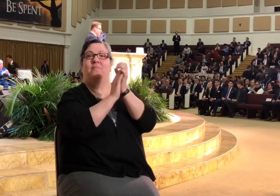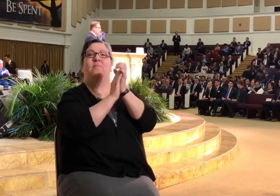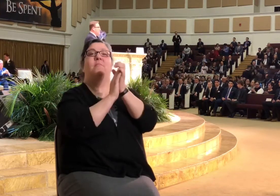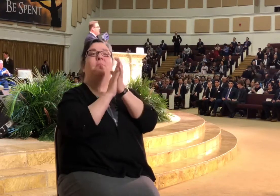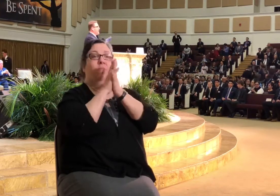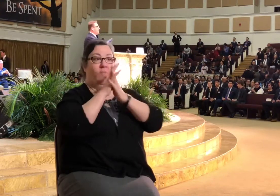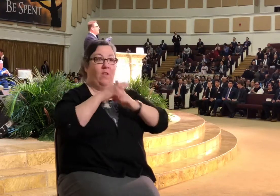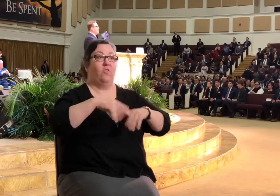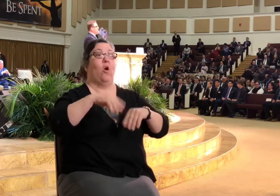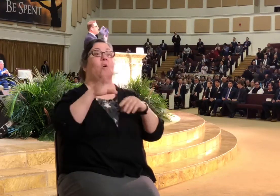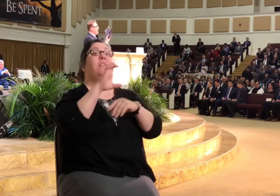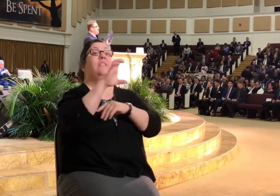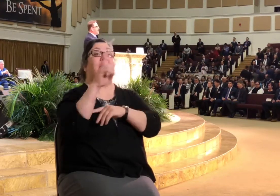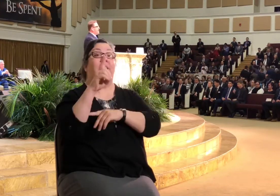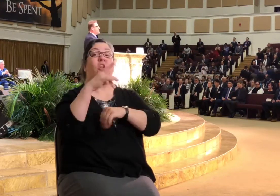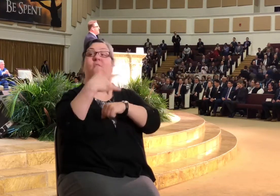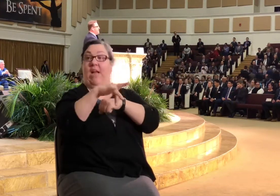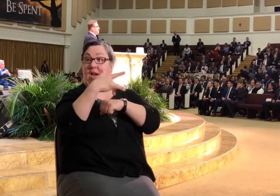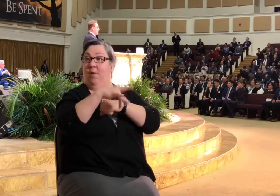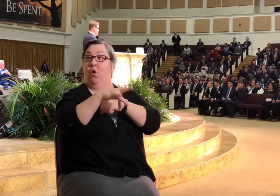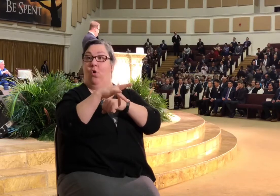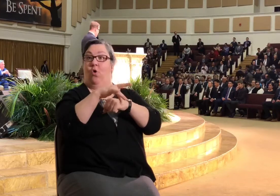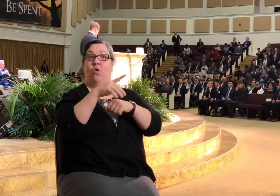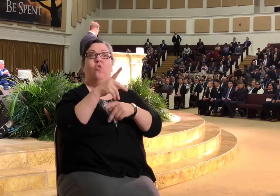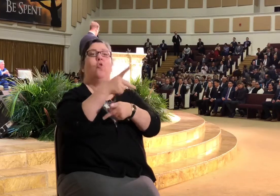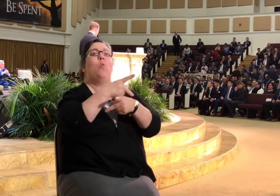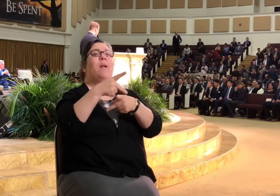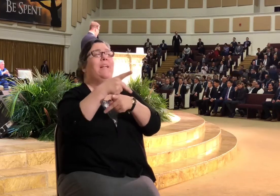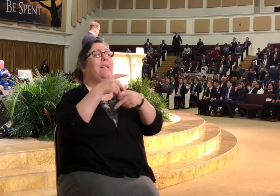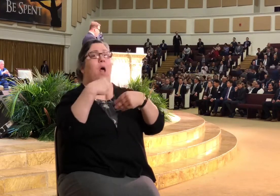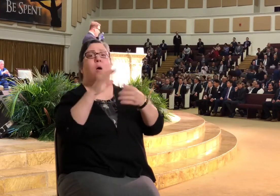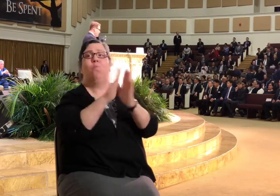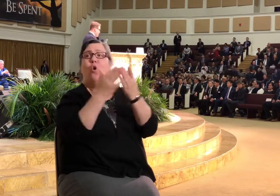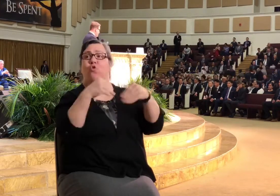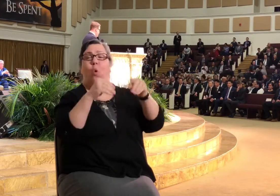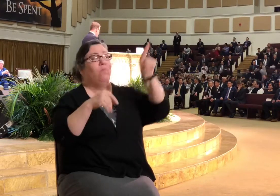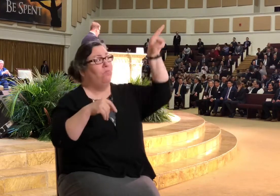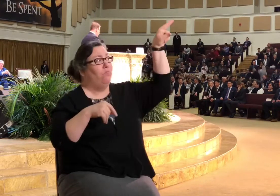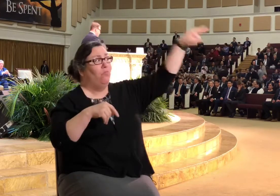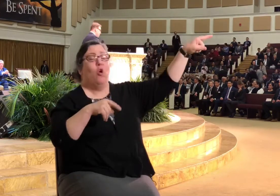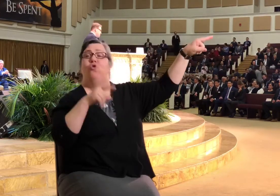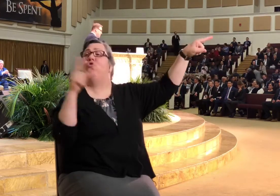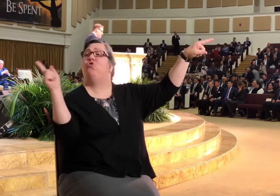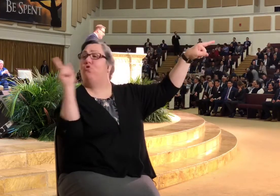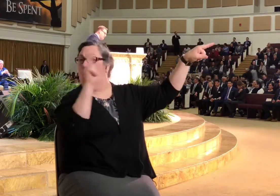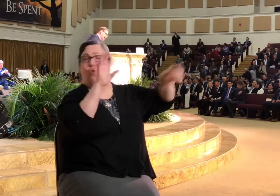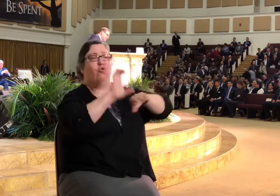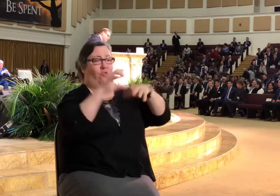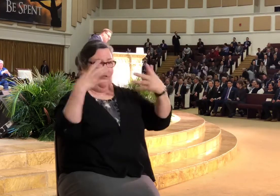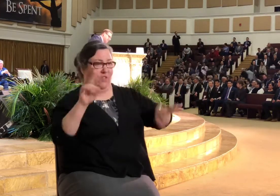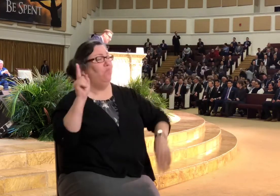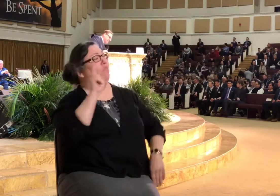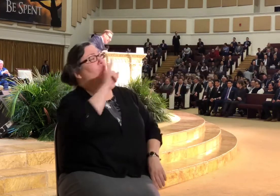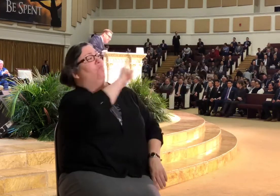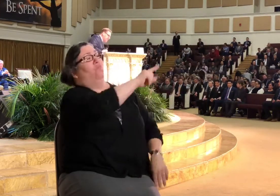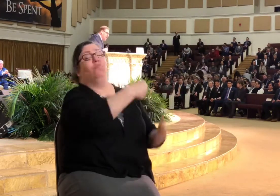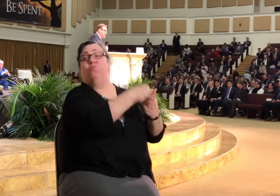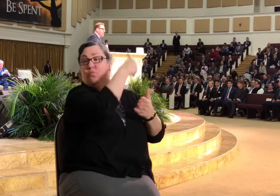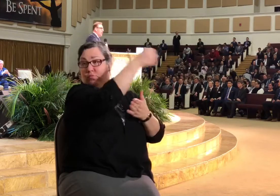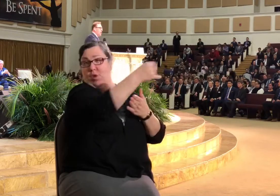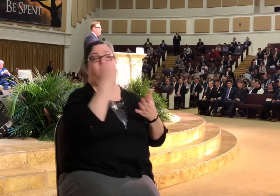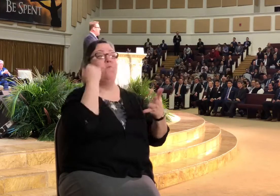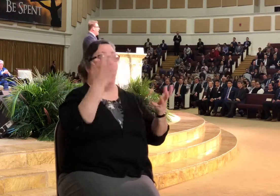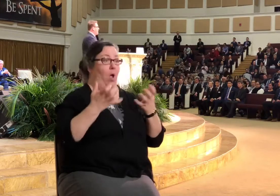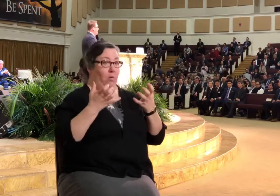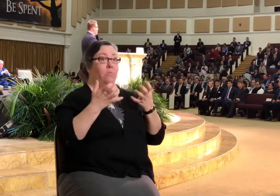So these are available. You can stop by the Koinonia bookstore and you can get those. They're available after service tonight.